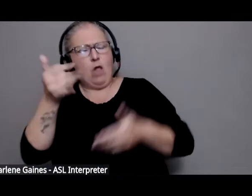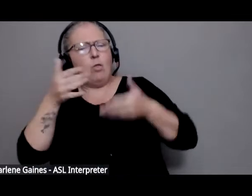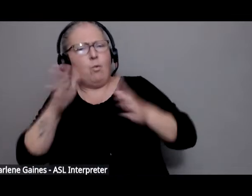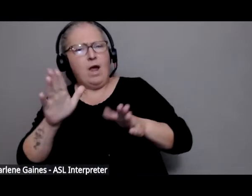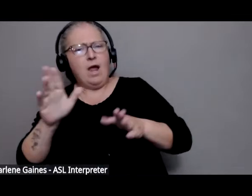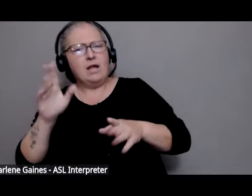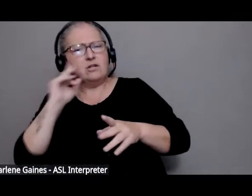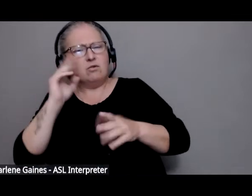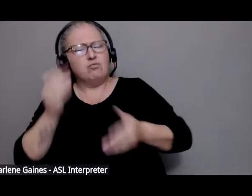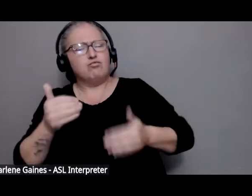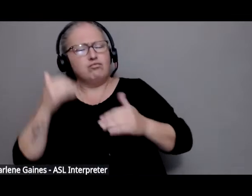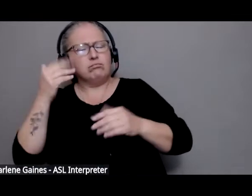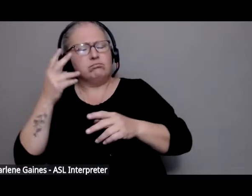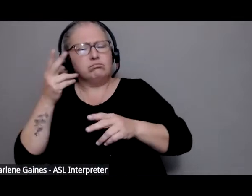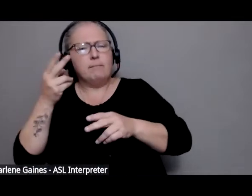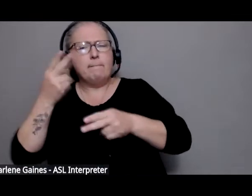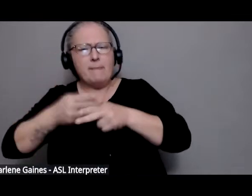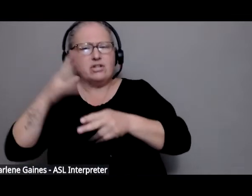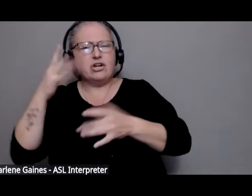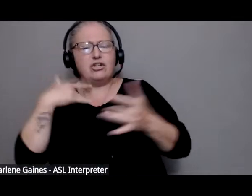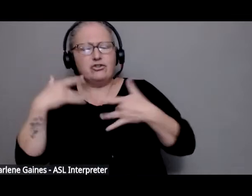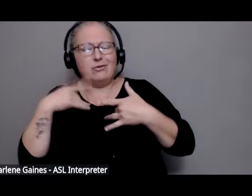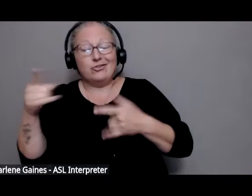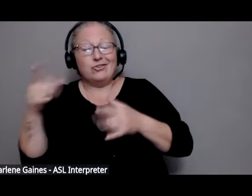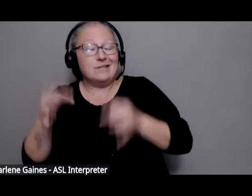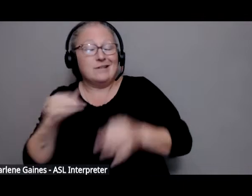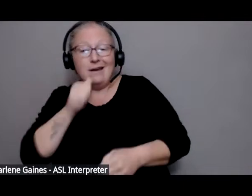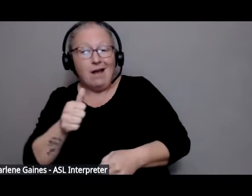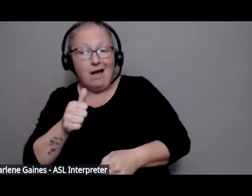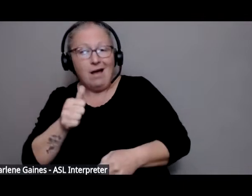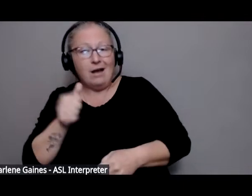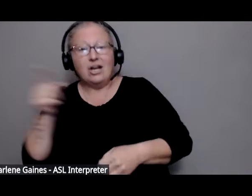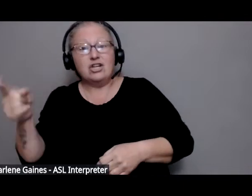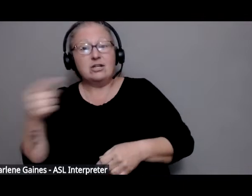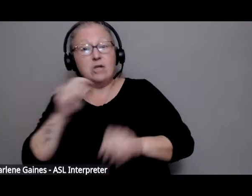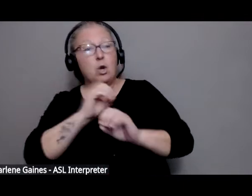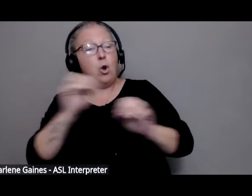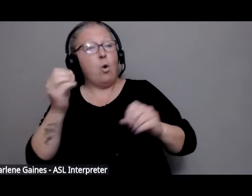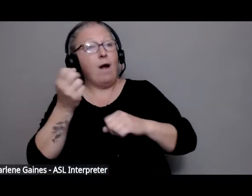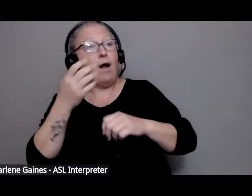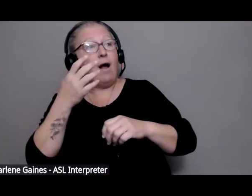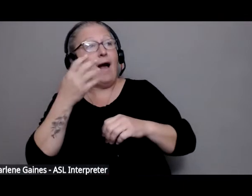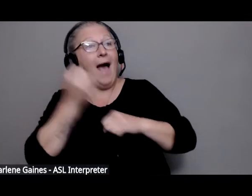to. Instead, she chose to recommend, no, advocate for actions